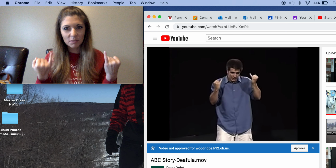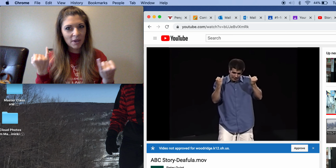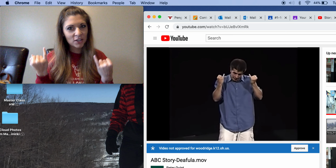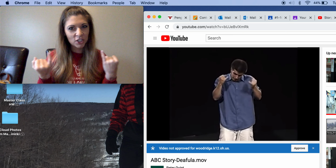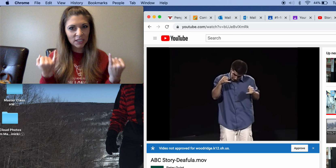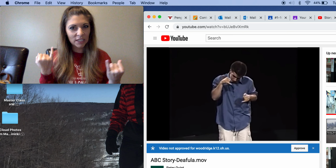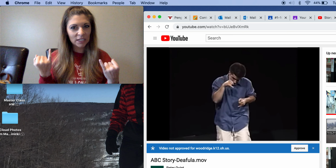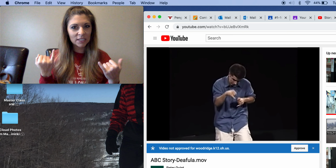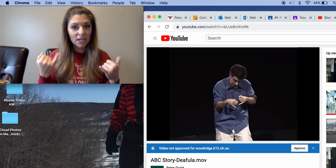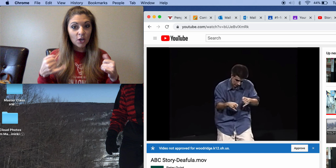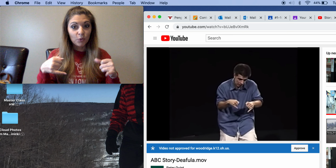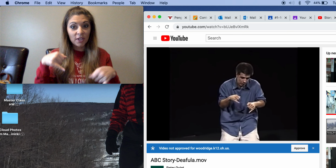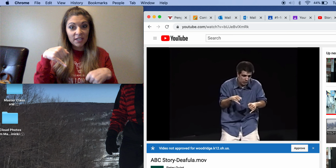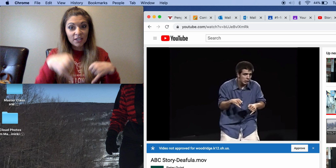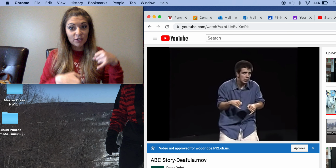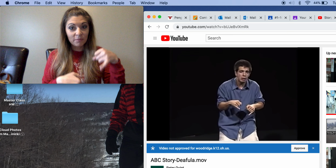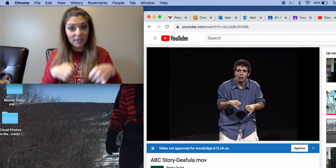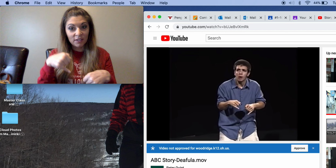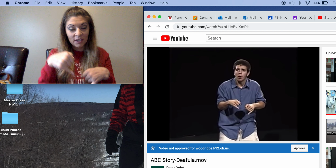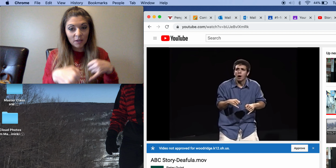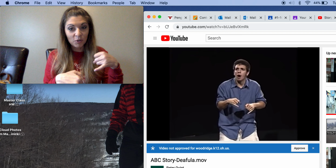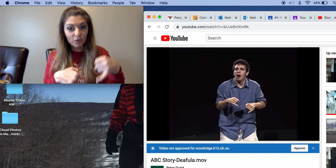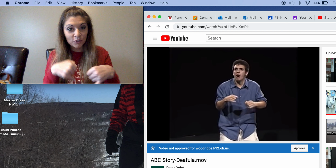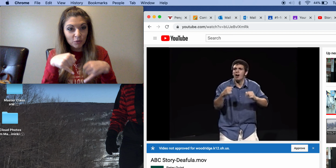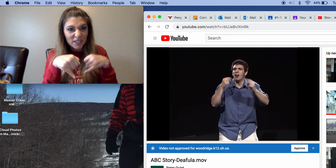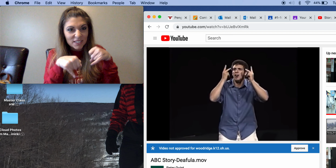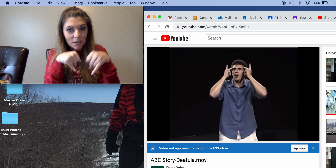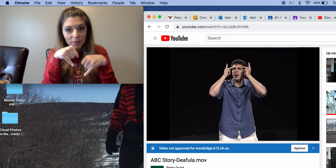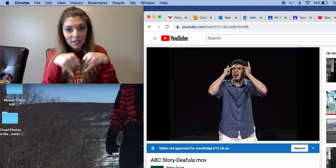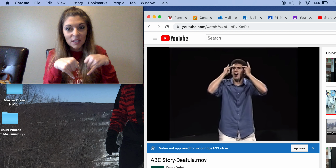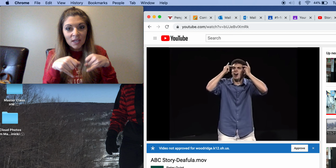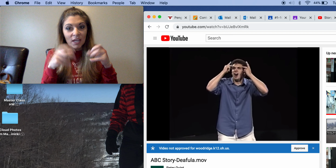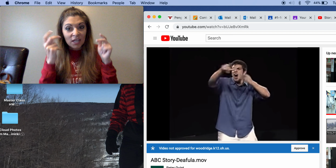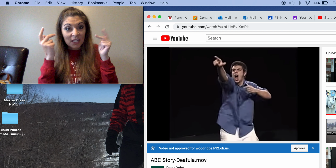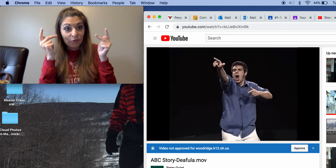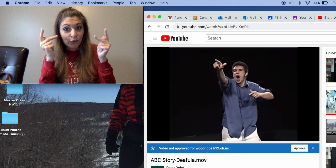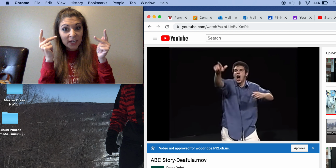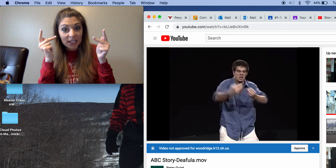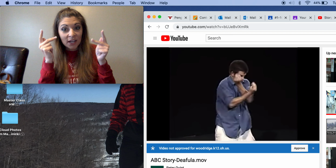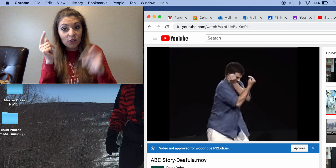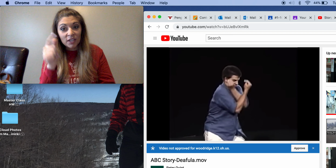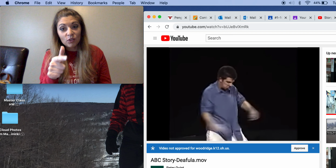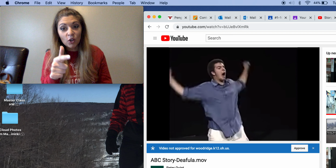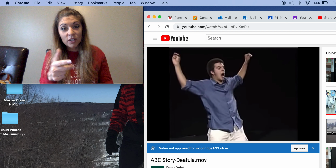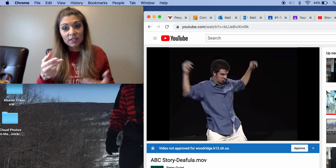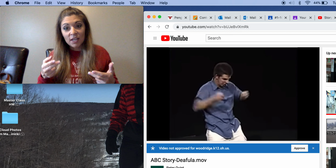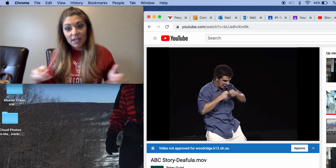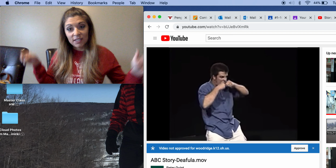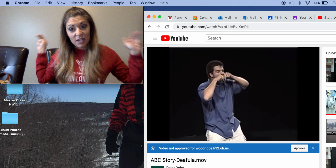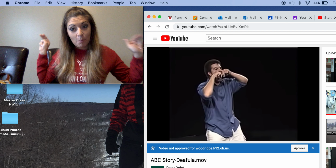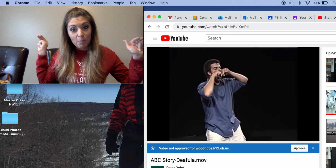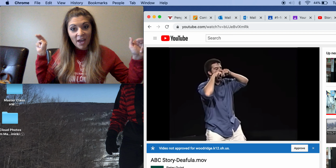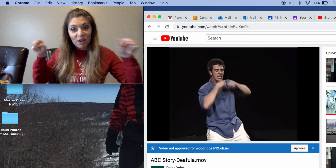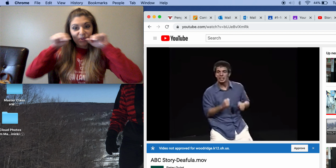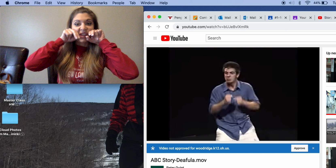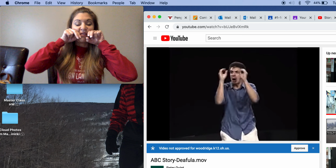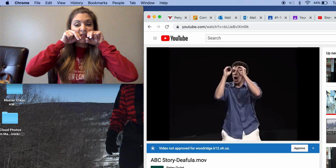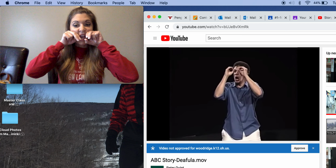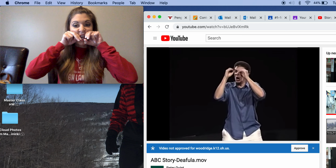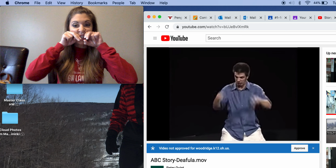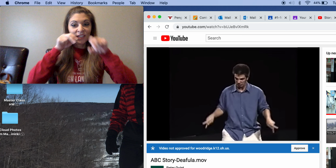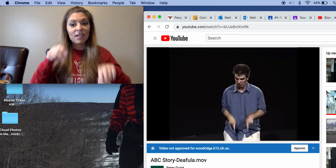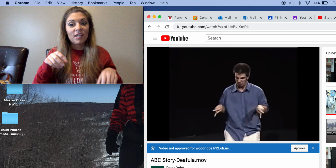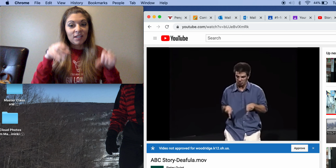He starts imagining things. Well, then he hears something like coming over to him, like stepping. He freaks out. He looks. It's like a bat with